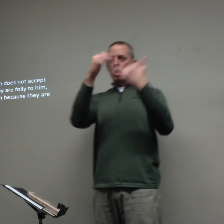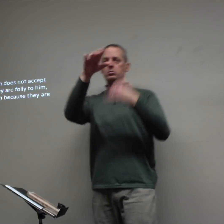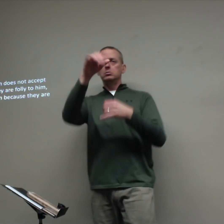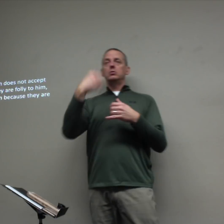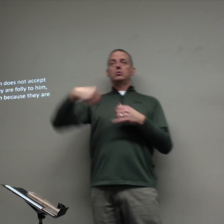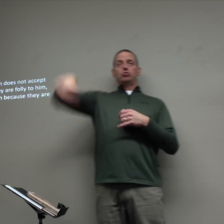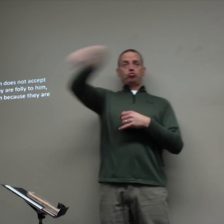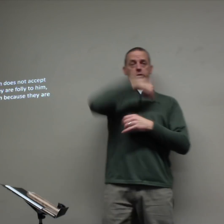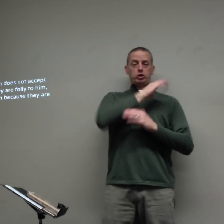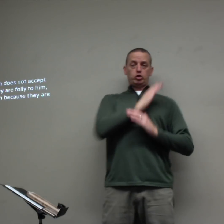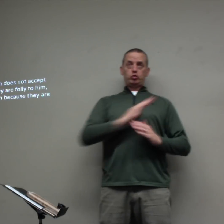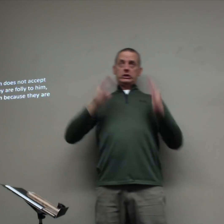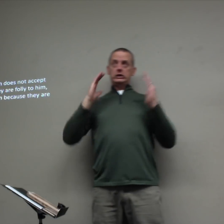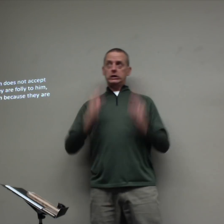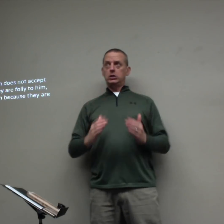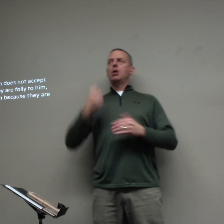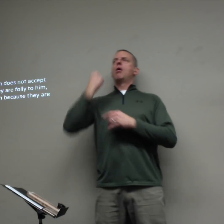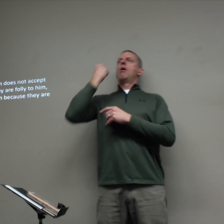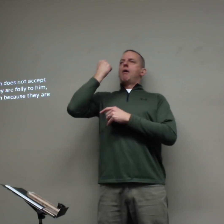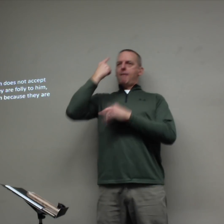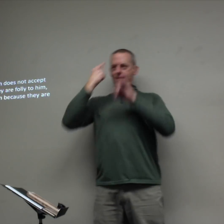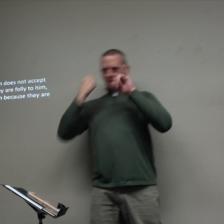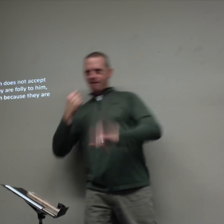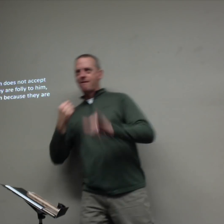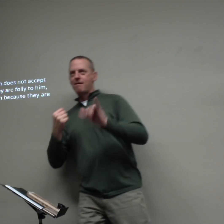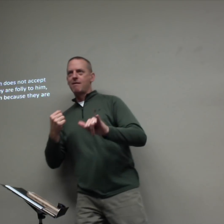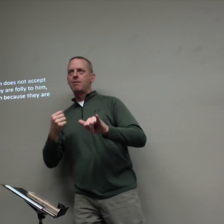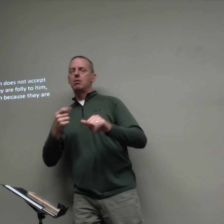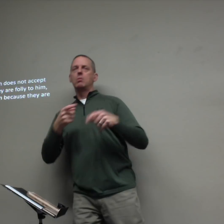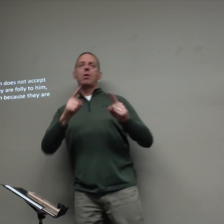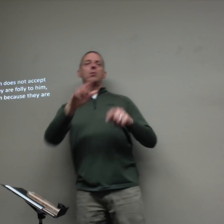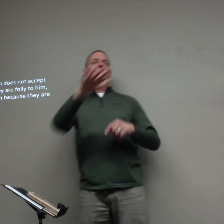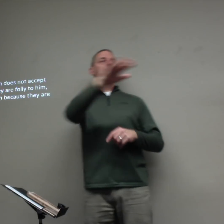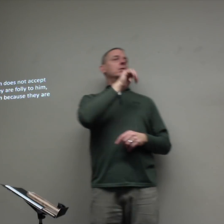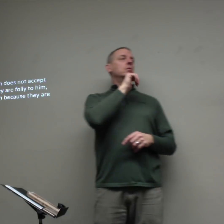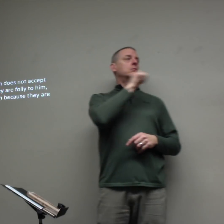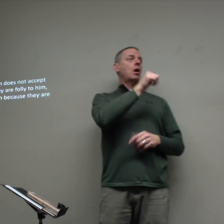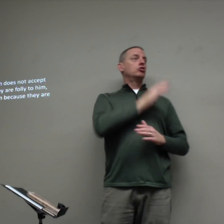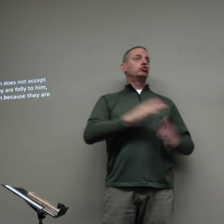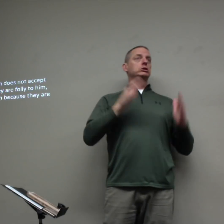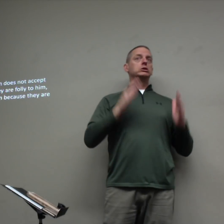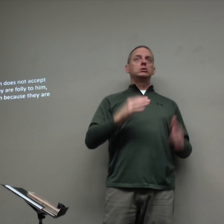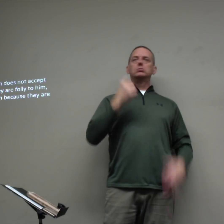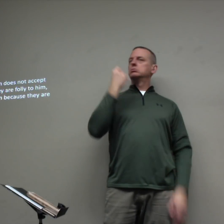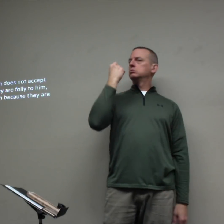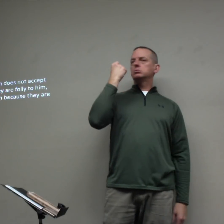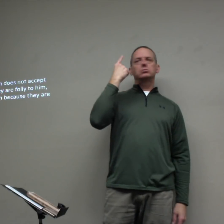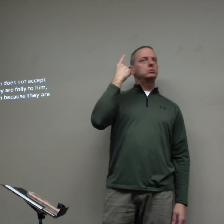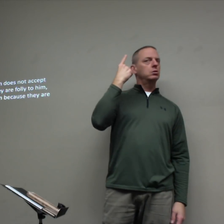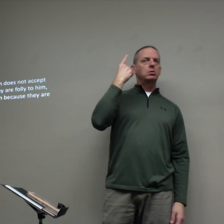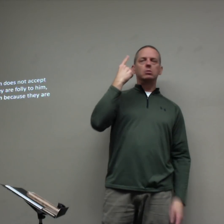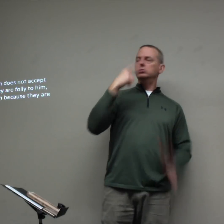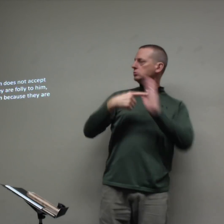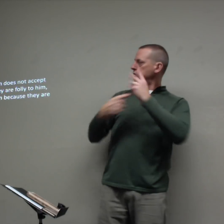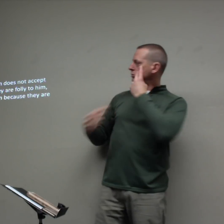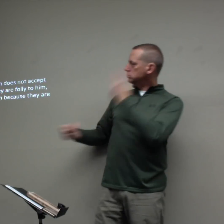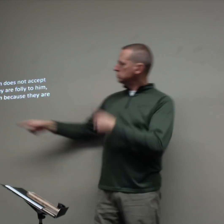And now, we as Christians, we understand how many other people who are not Christian